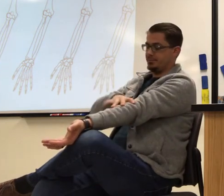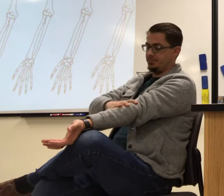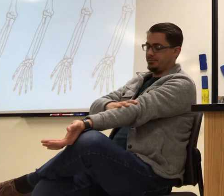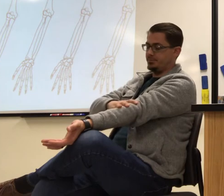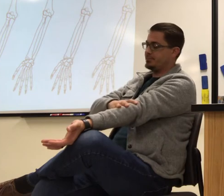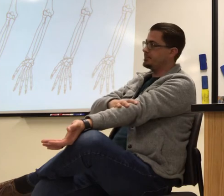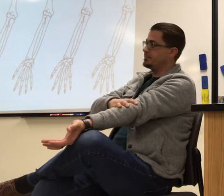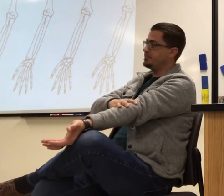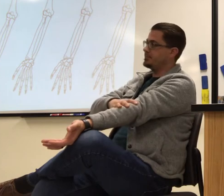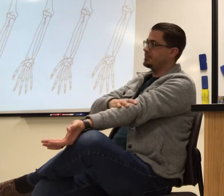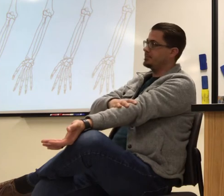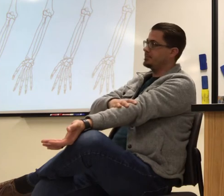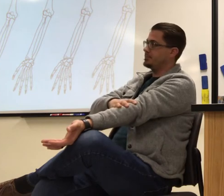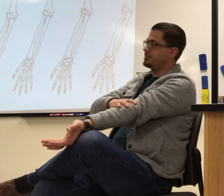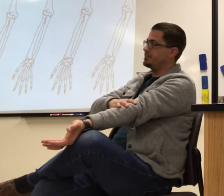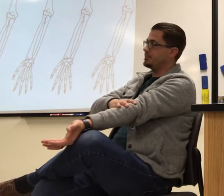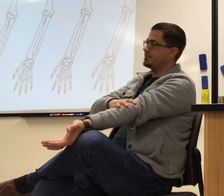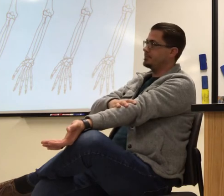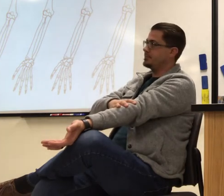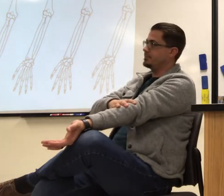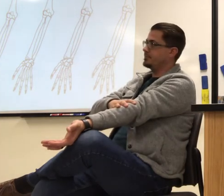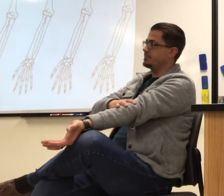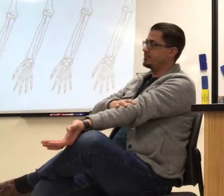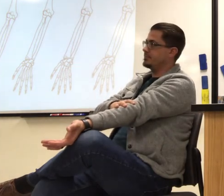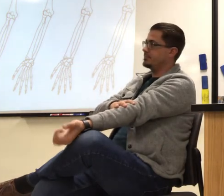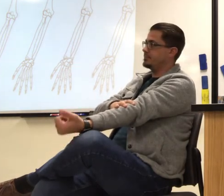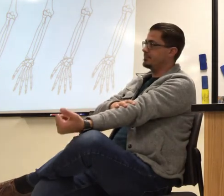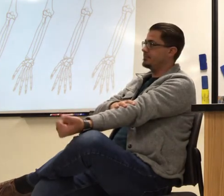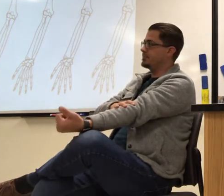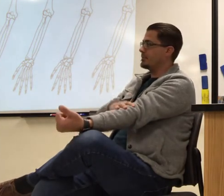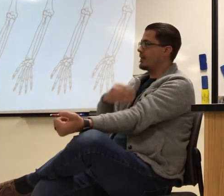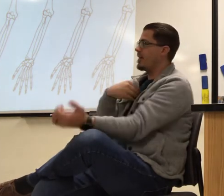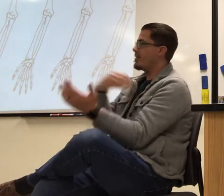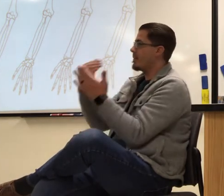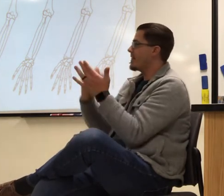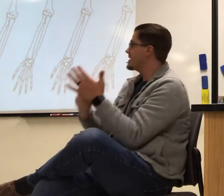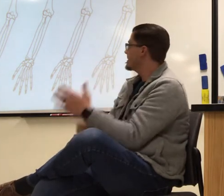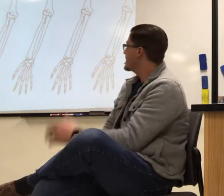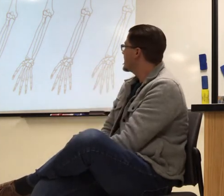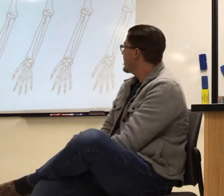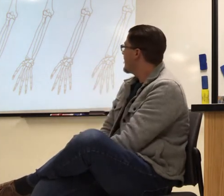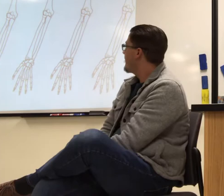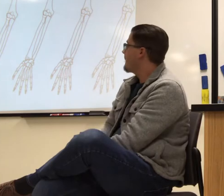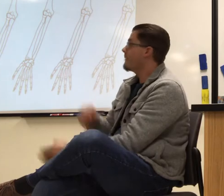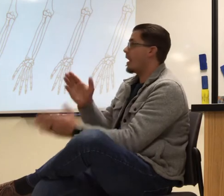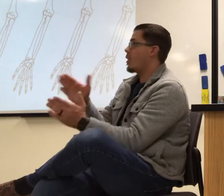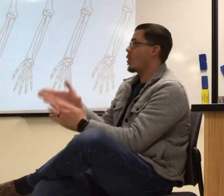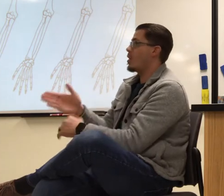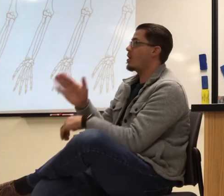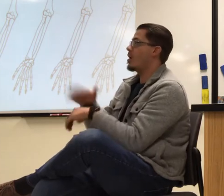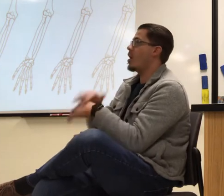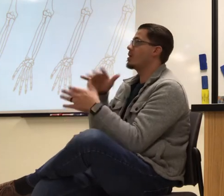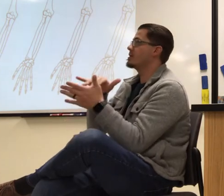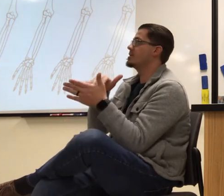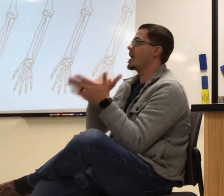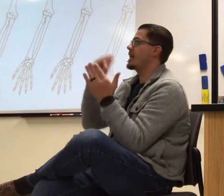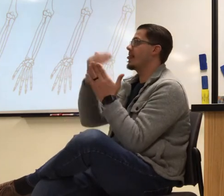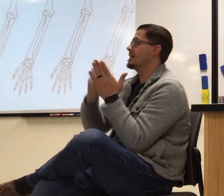finger, flexor carpi ulnaris. And I have them listed in that order on your study